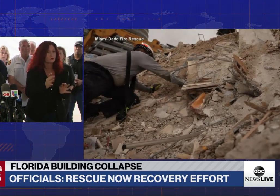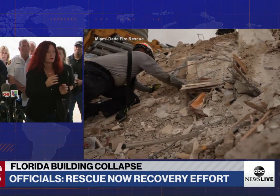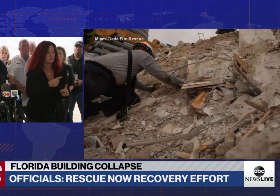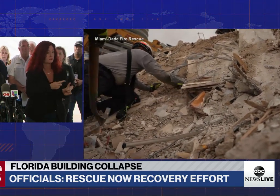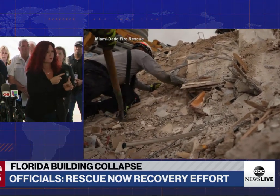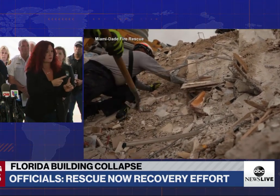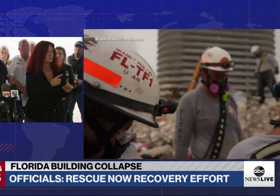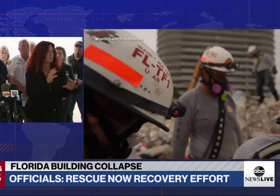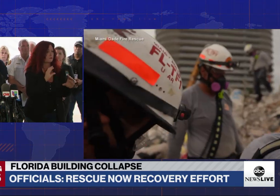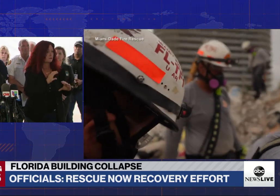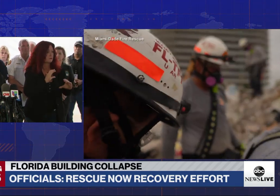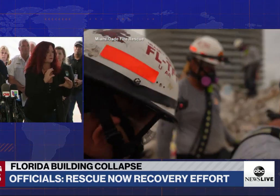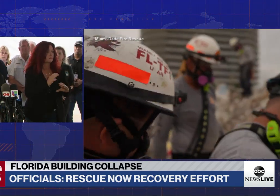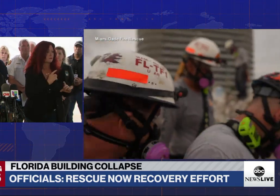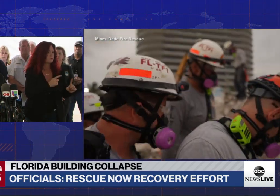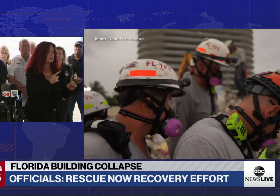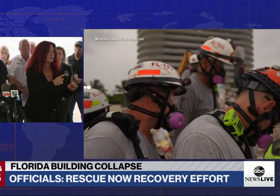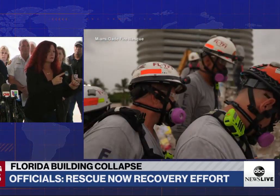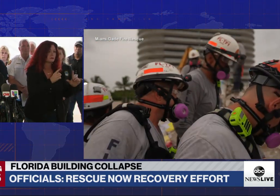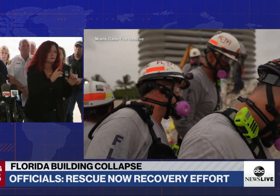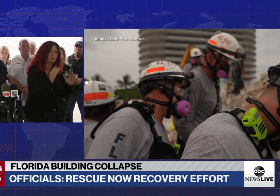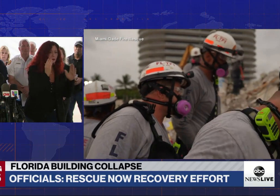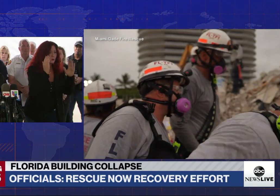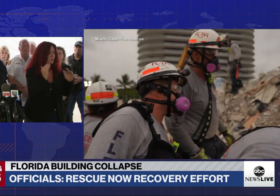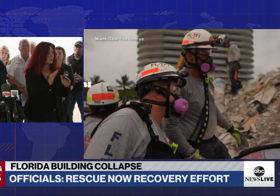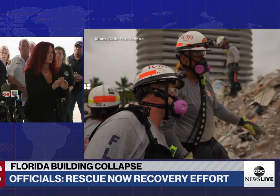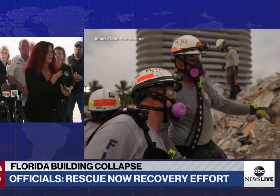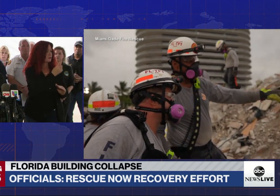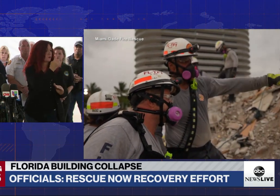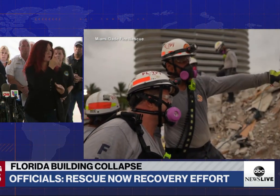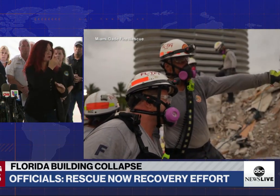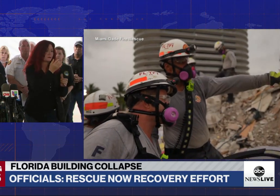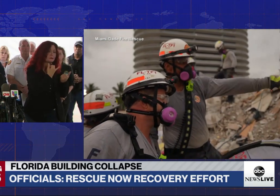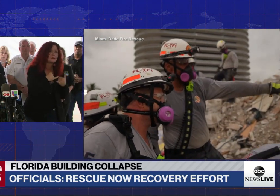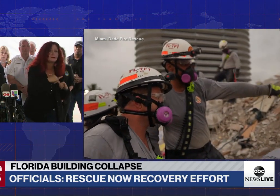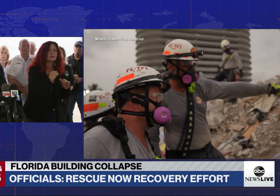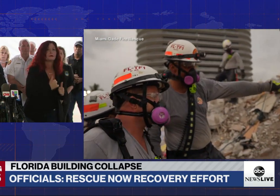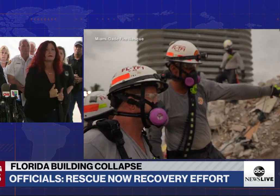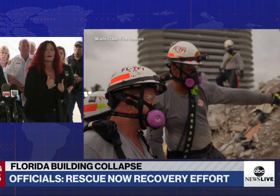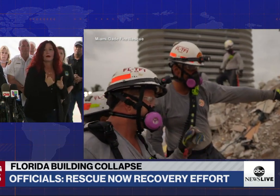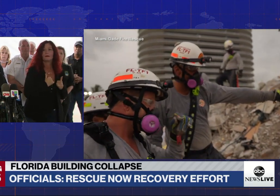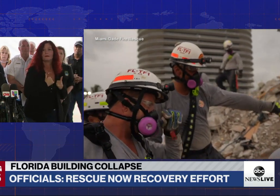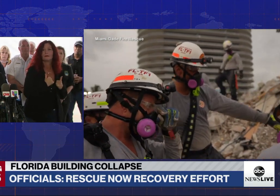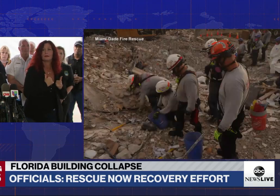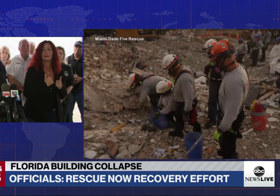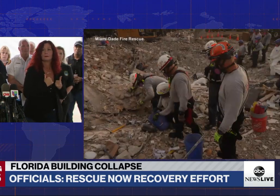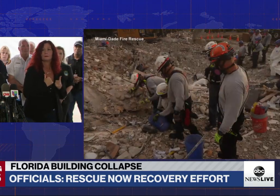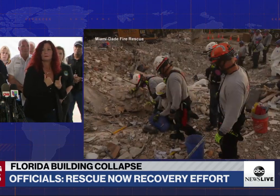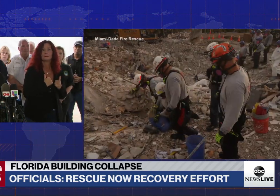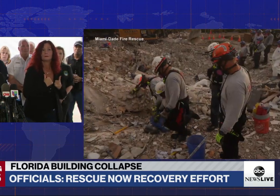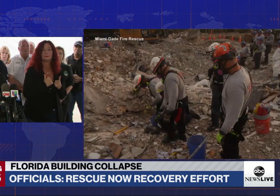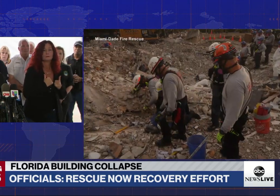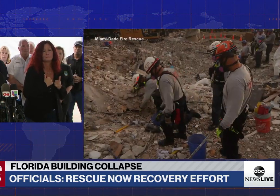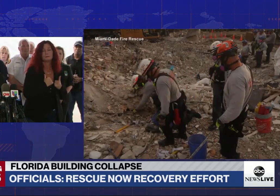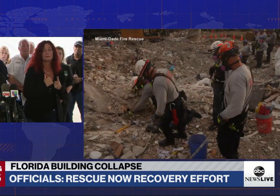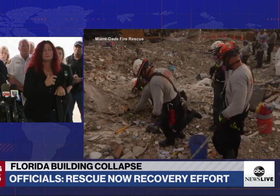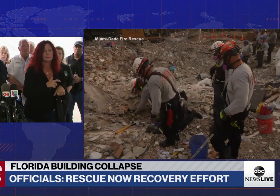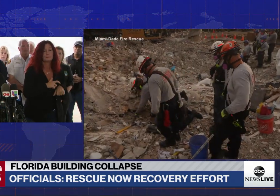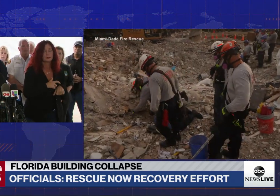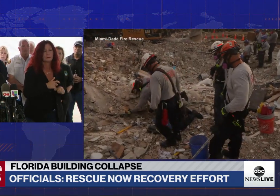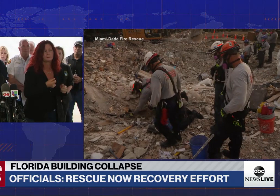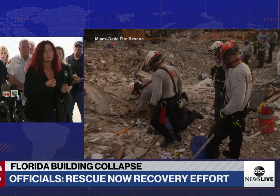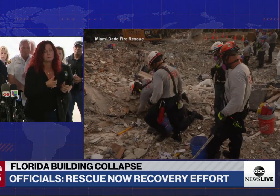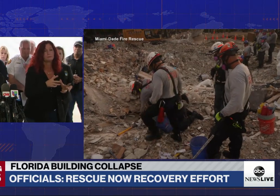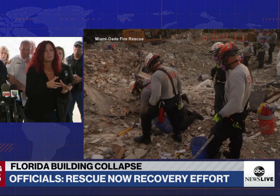one, and one that requires an extremely methodical, arduous, and careful process that looks